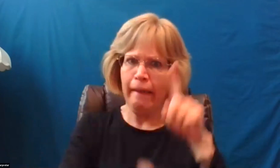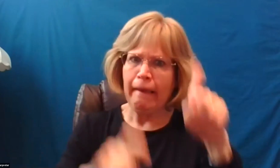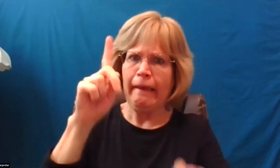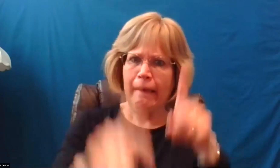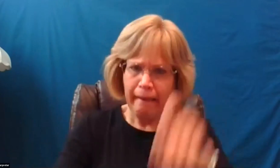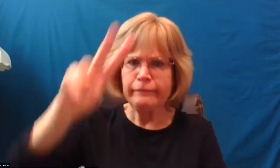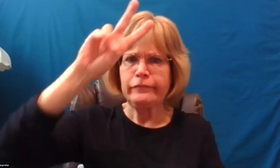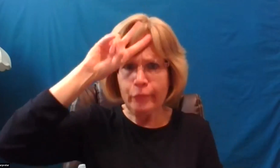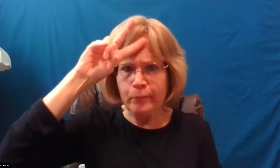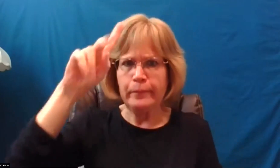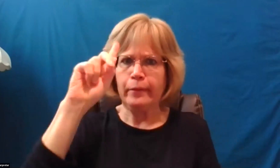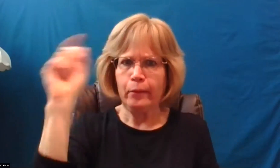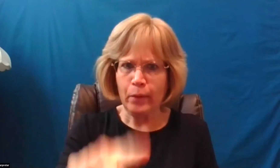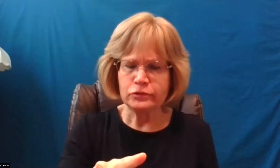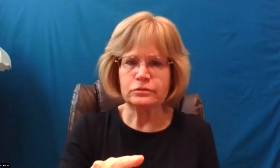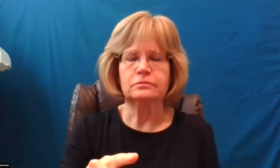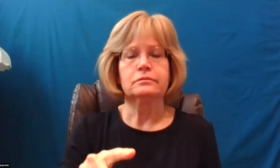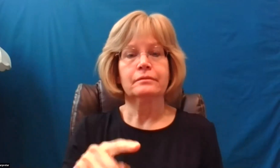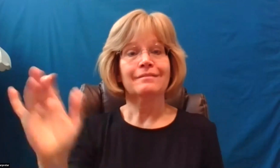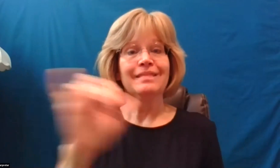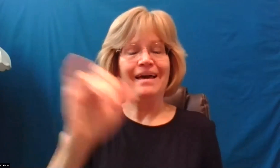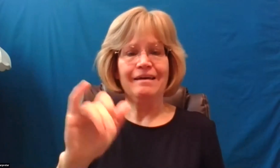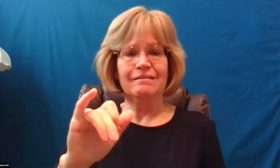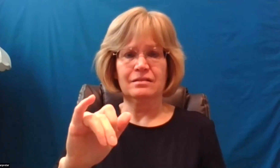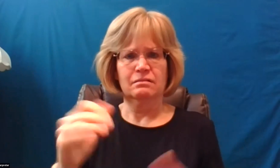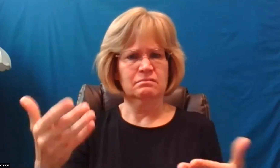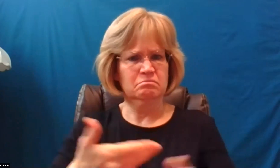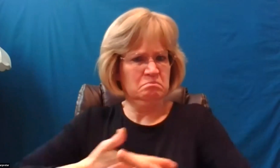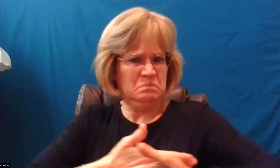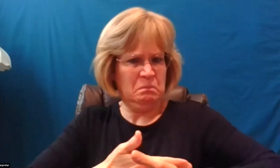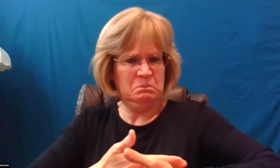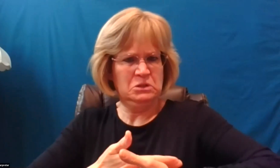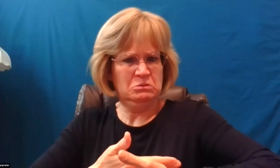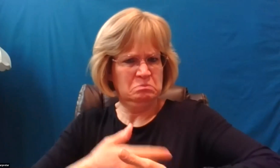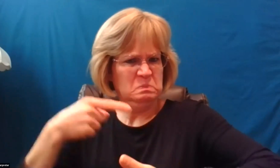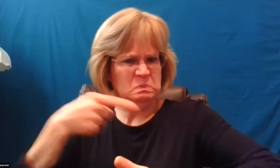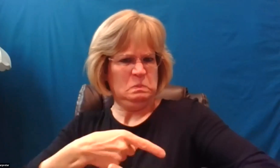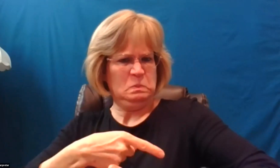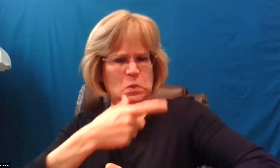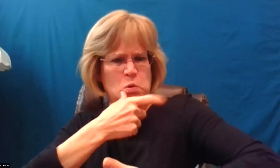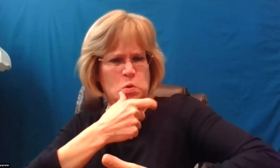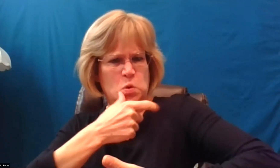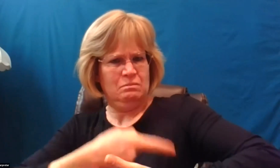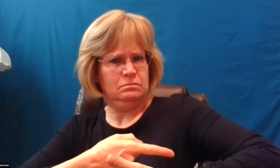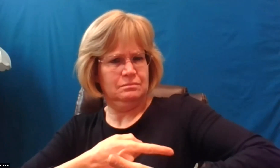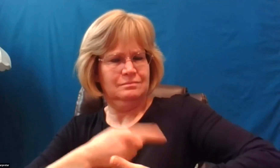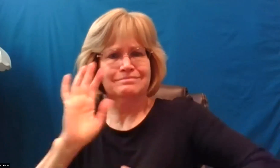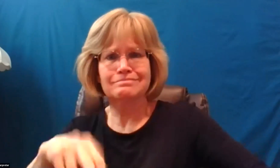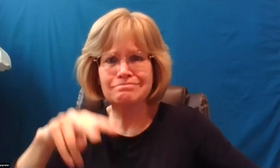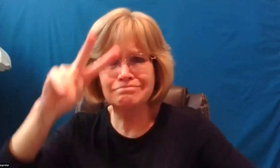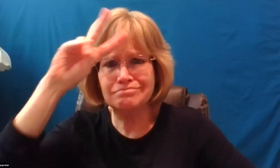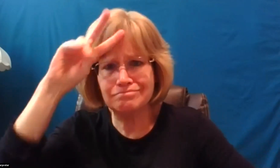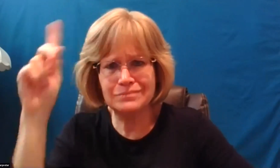questions. What child is this? Is one of them. We ask in